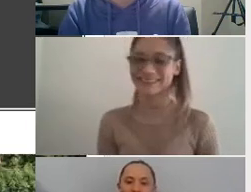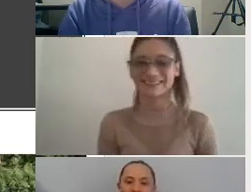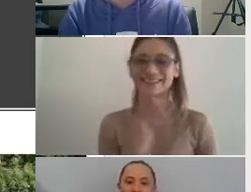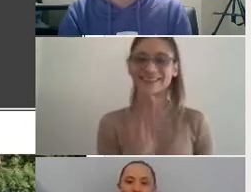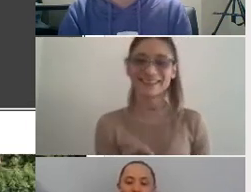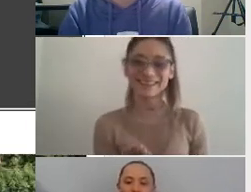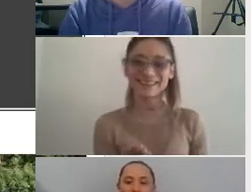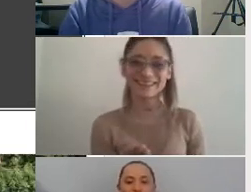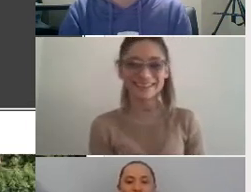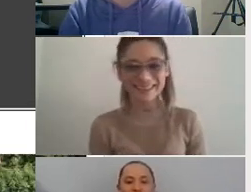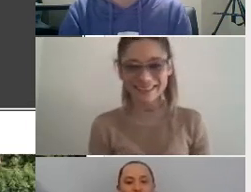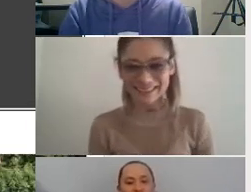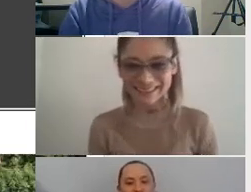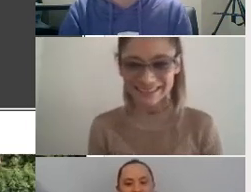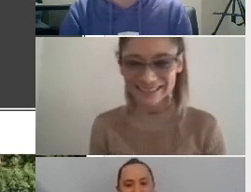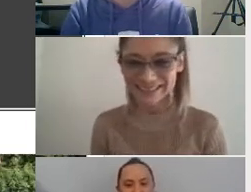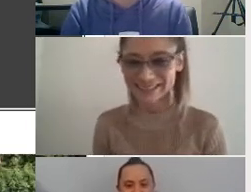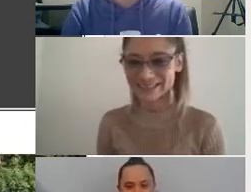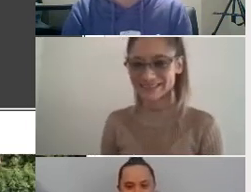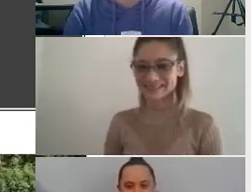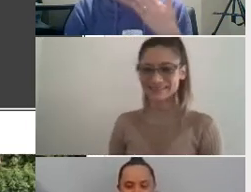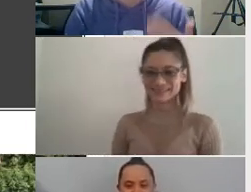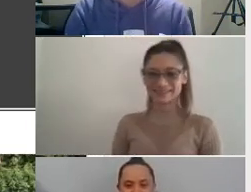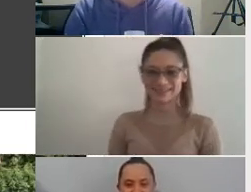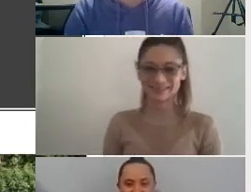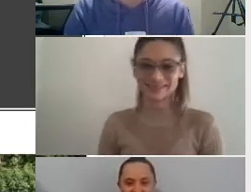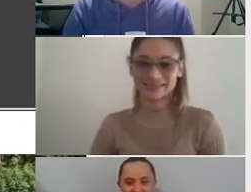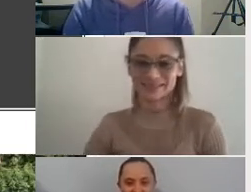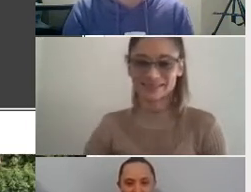So you said to do it with a friendly smile. Thank you.